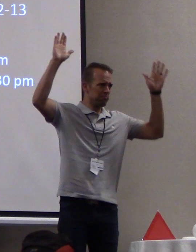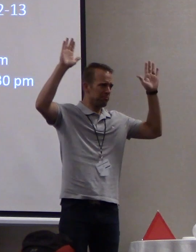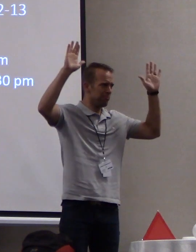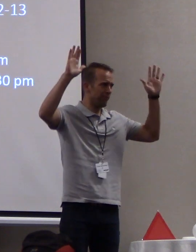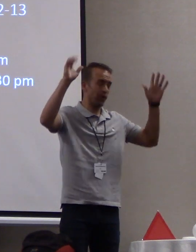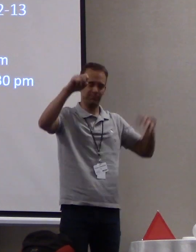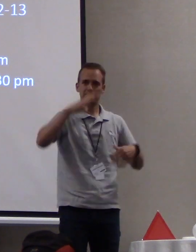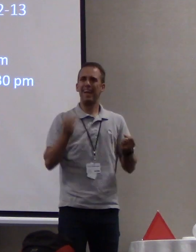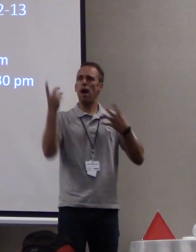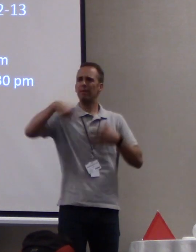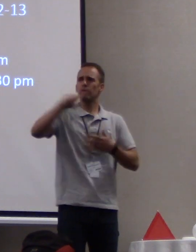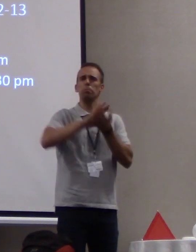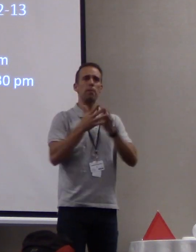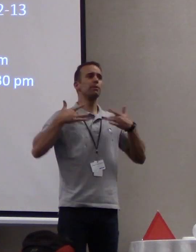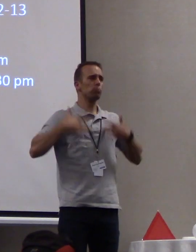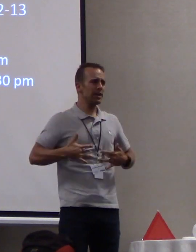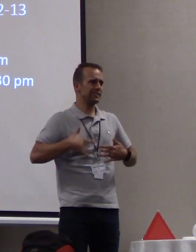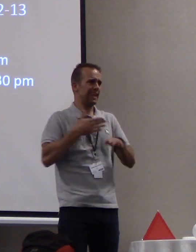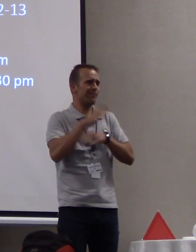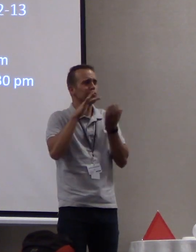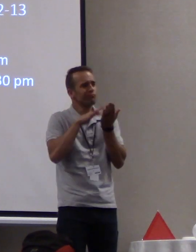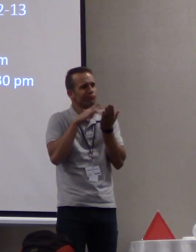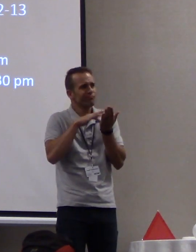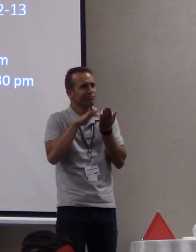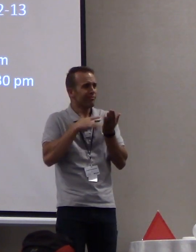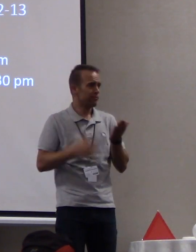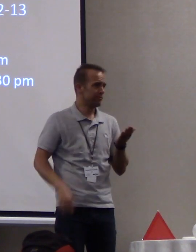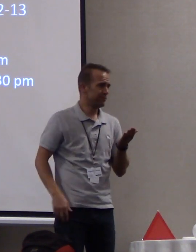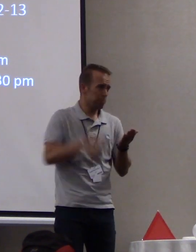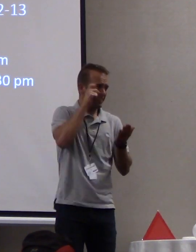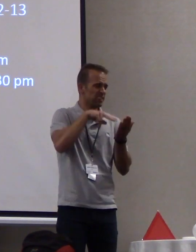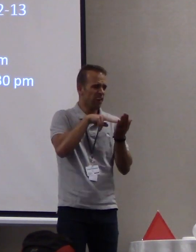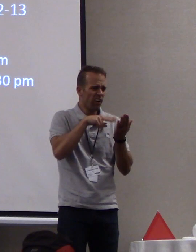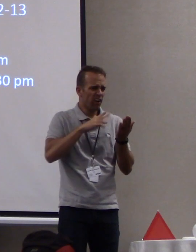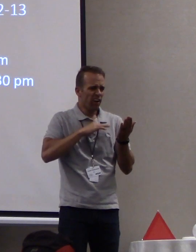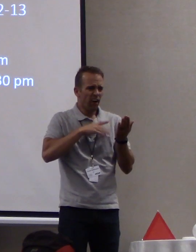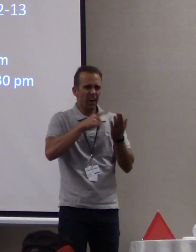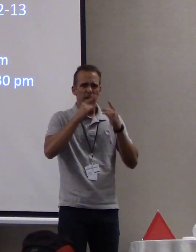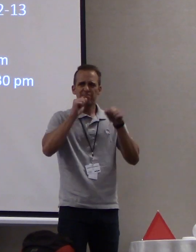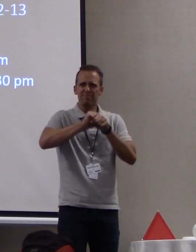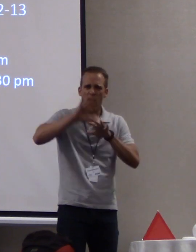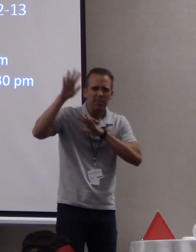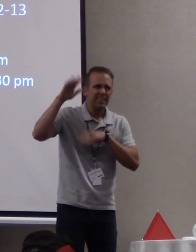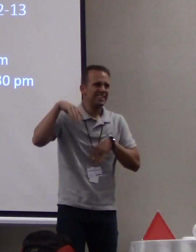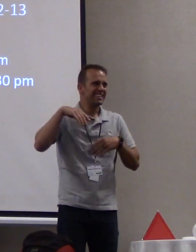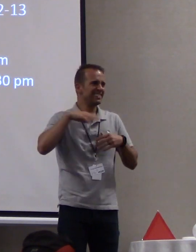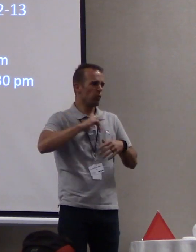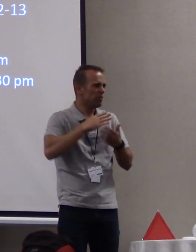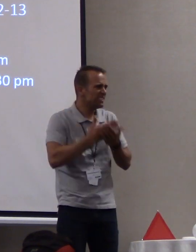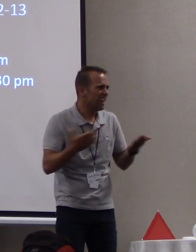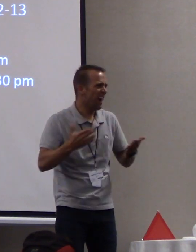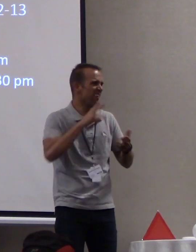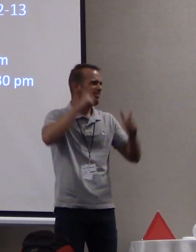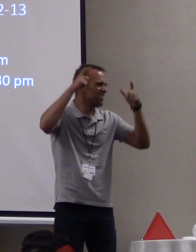Instagram? Raise your hand. How many of you become depressed after scrolling through Instagram because you're jealous of all the different